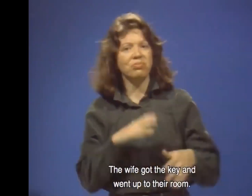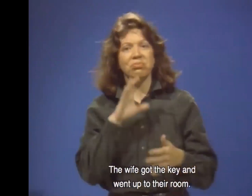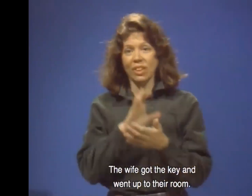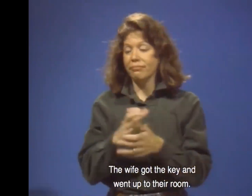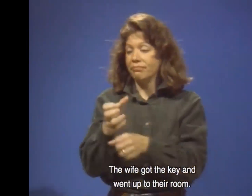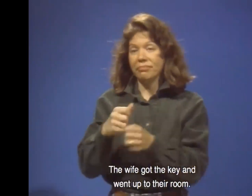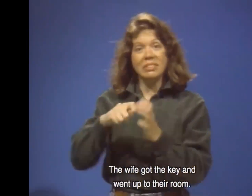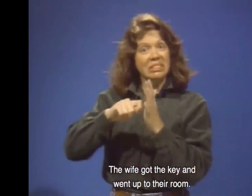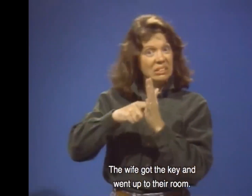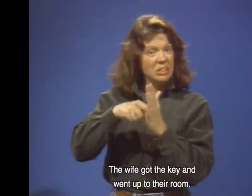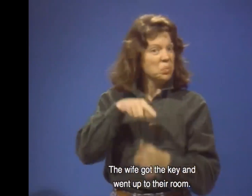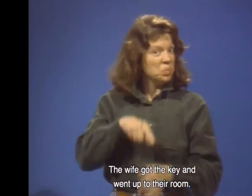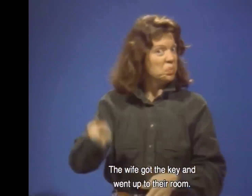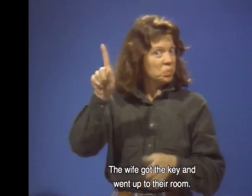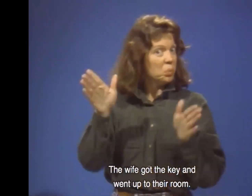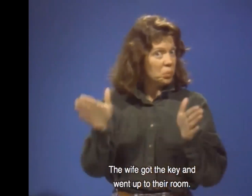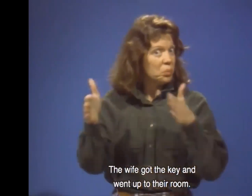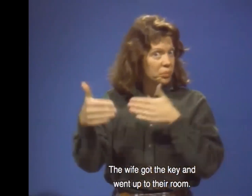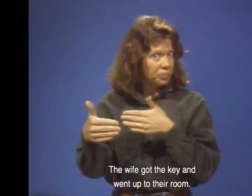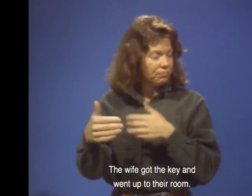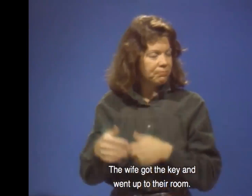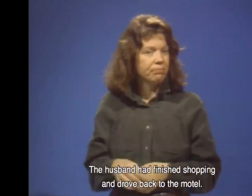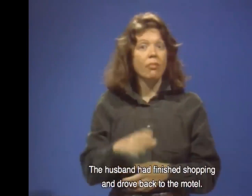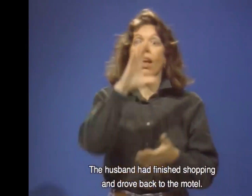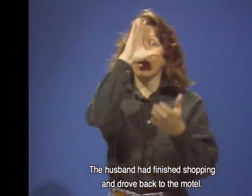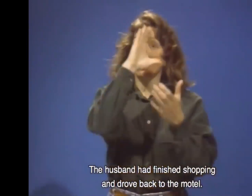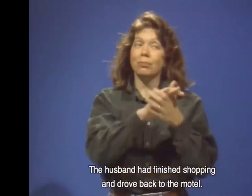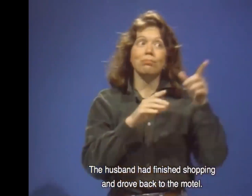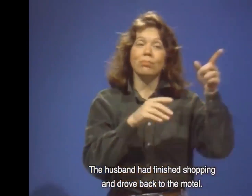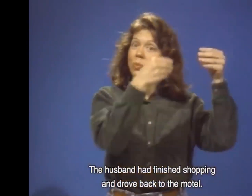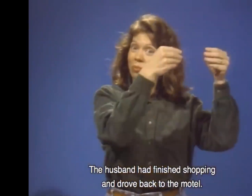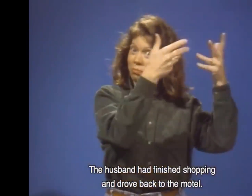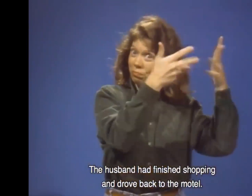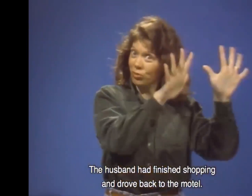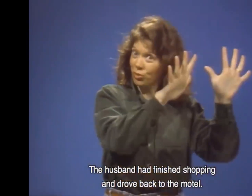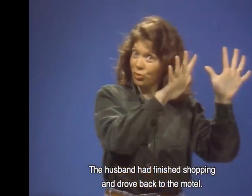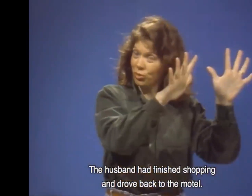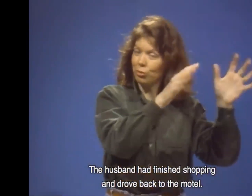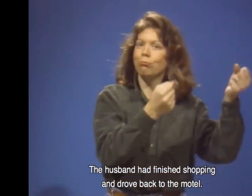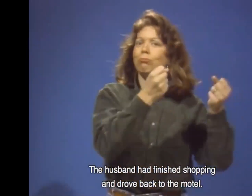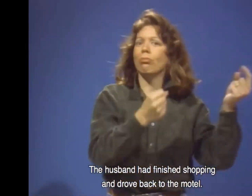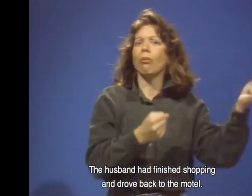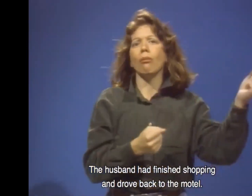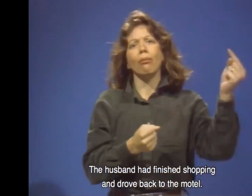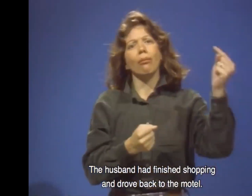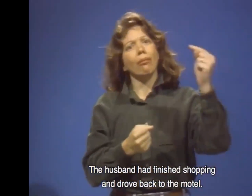husband left. The wife received the key, went up to their room. The husband finished shopping